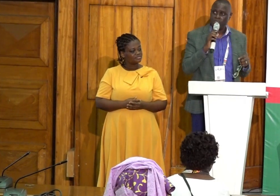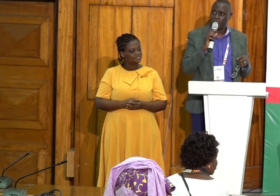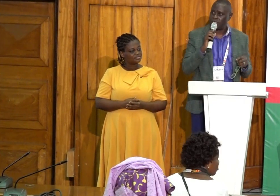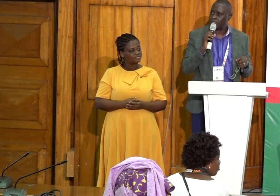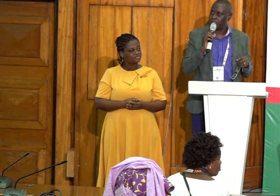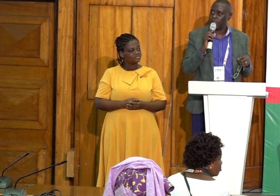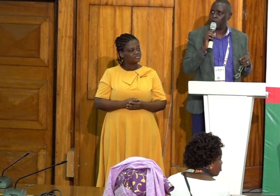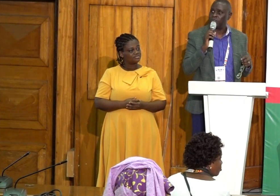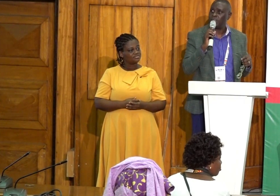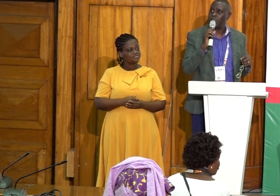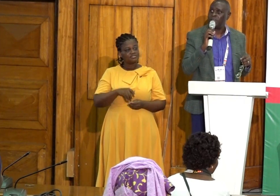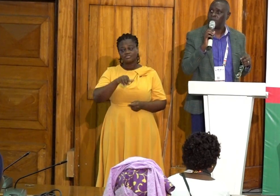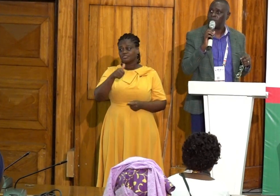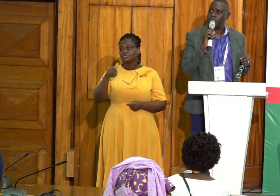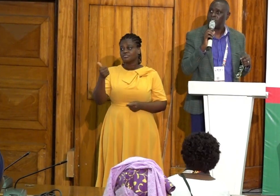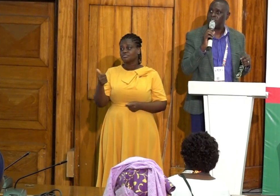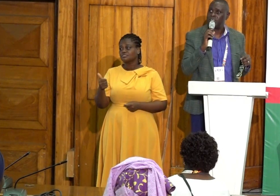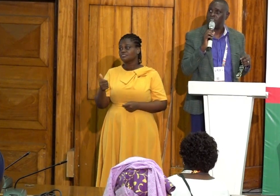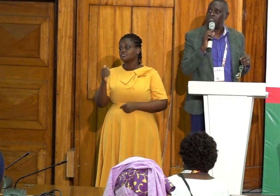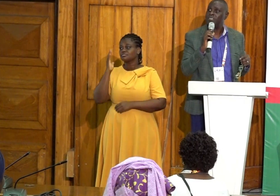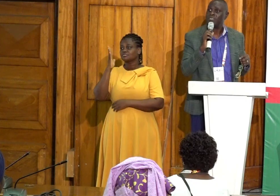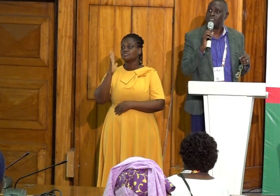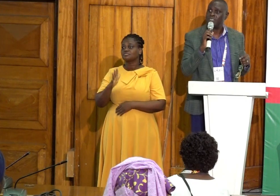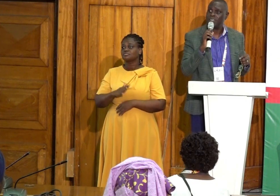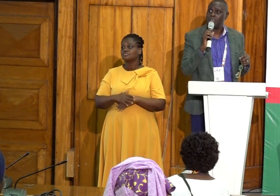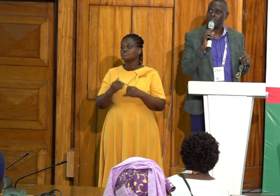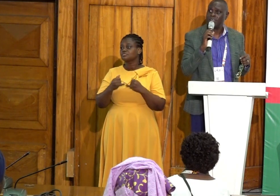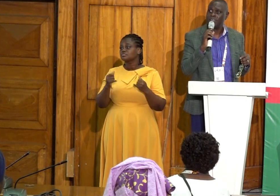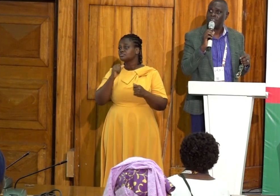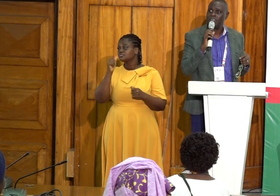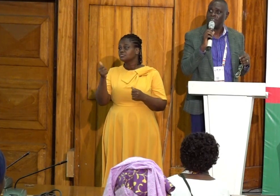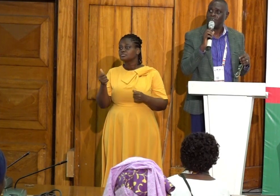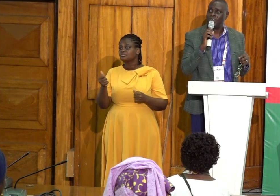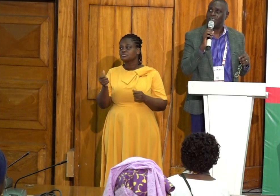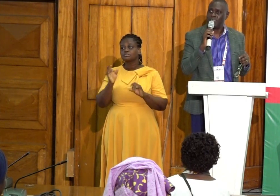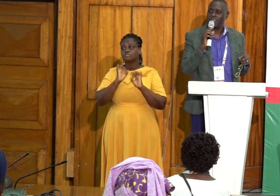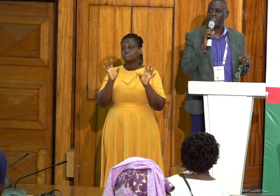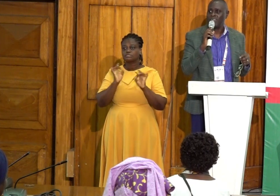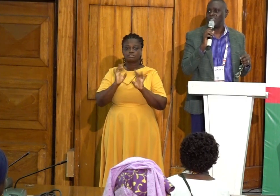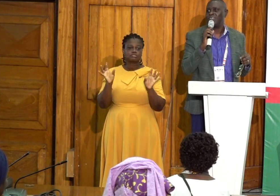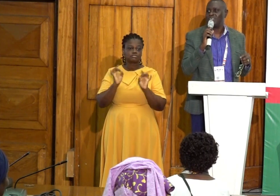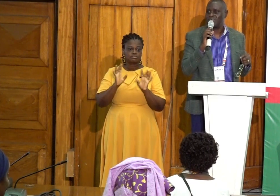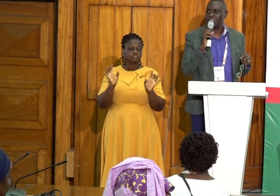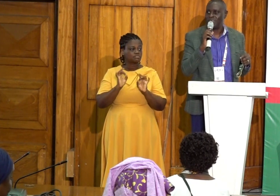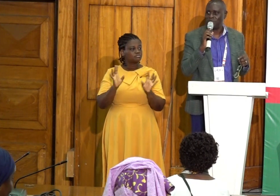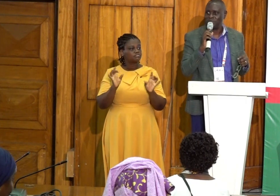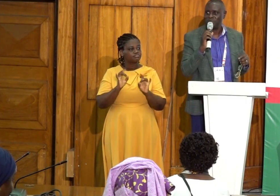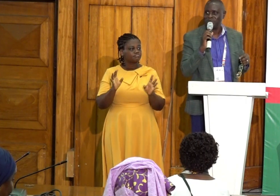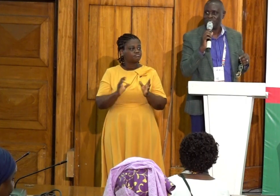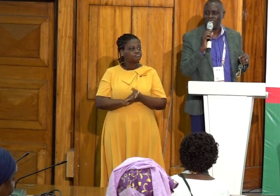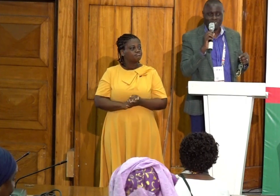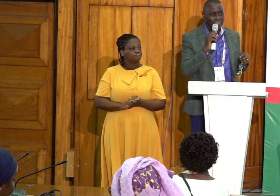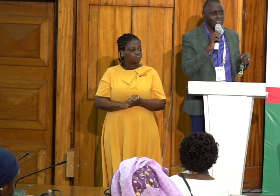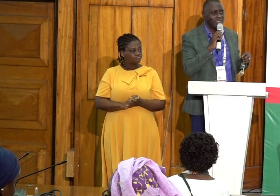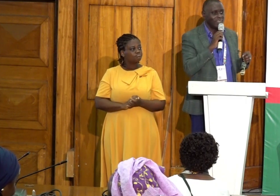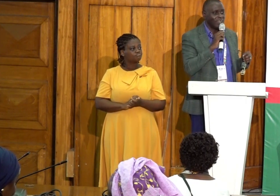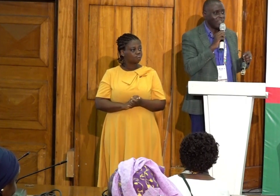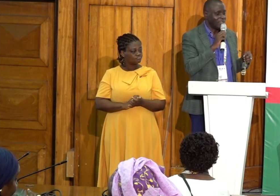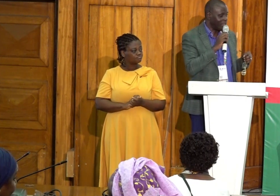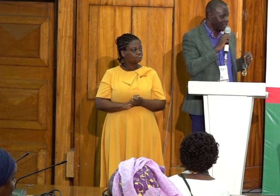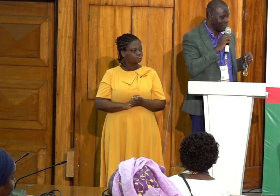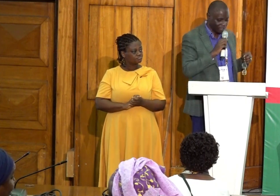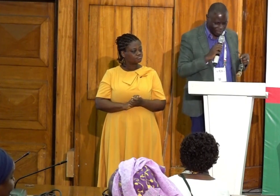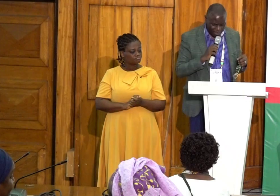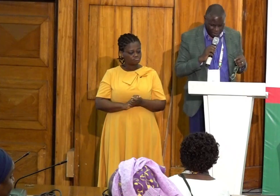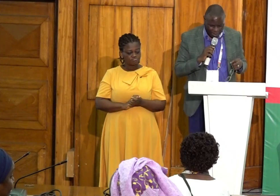other presenters are online or not yet. Anything? Okay, nothing. That answers time. Yeah?